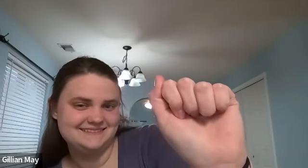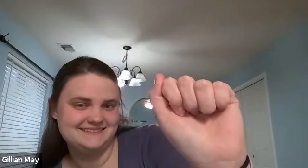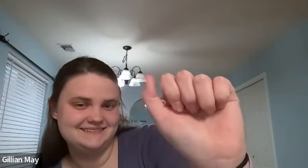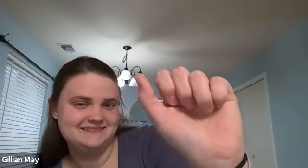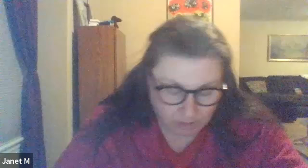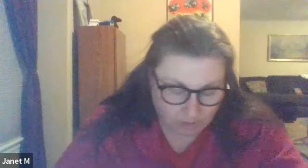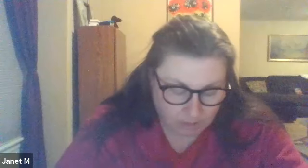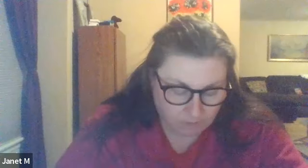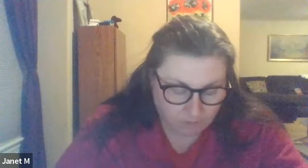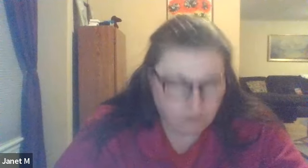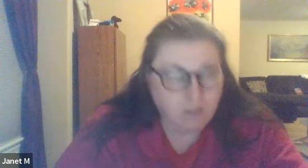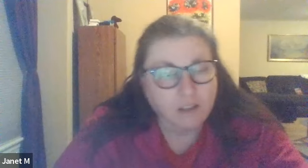Oh, wait.